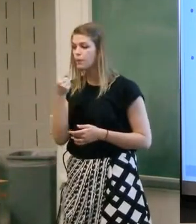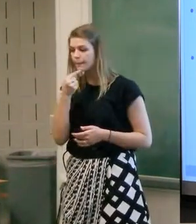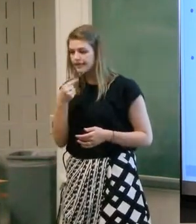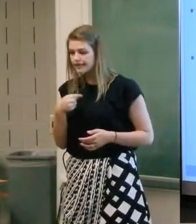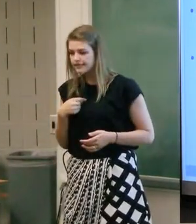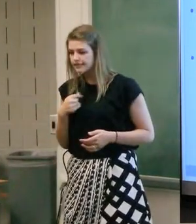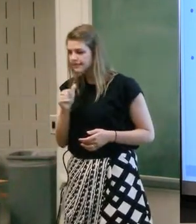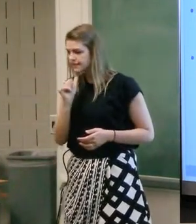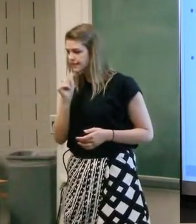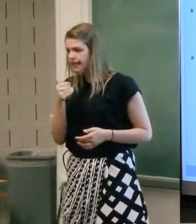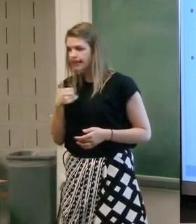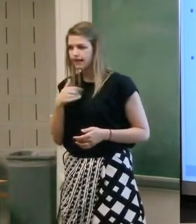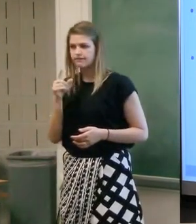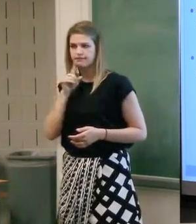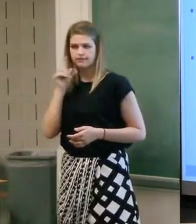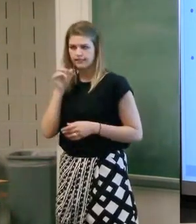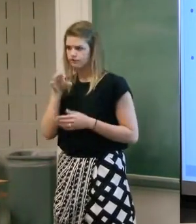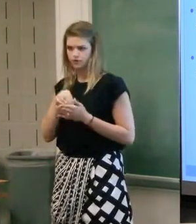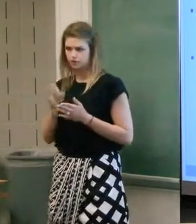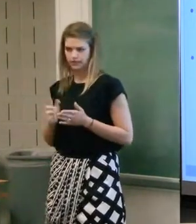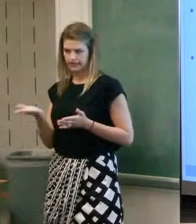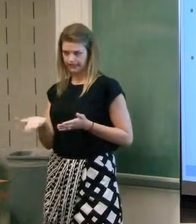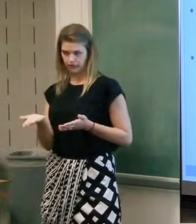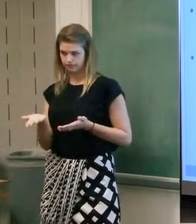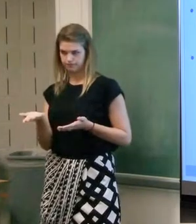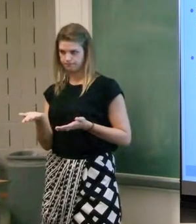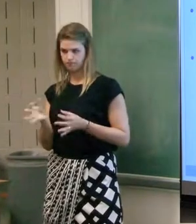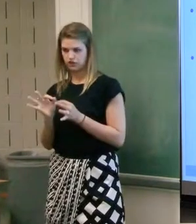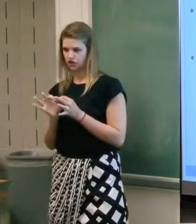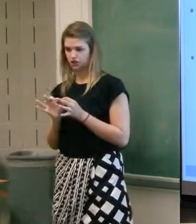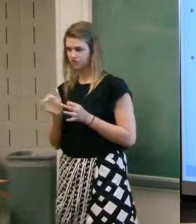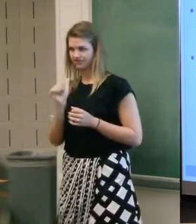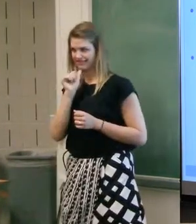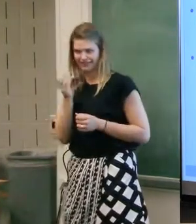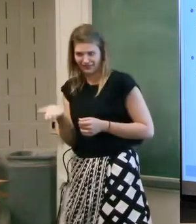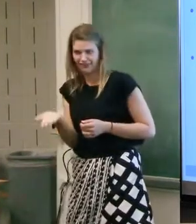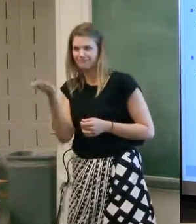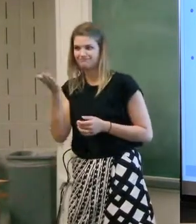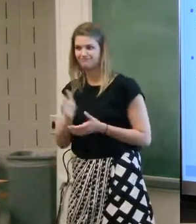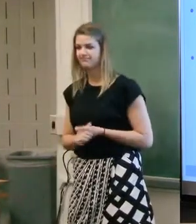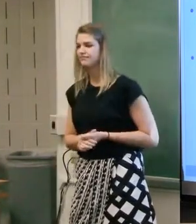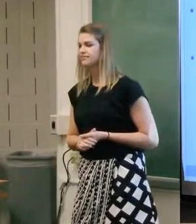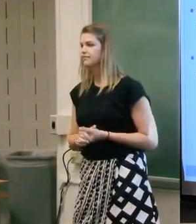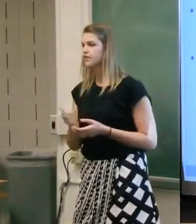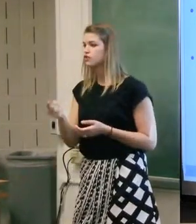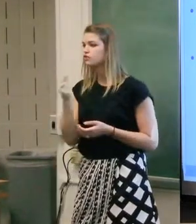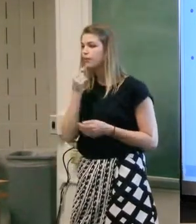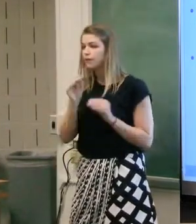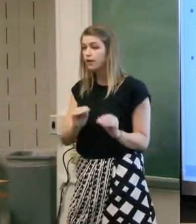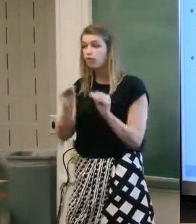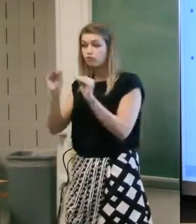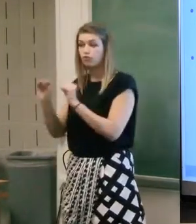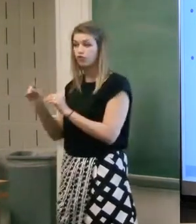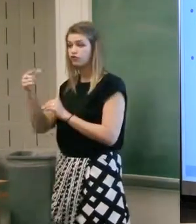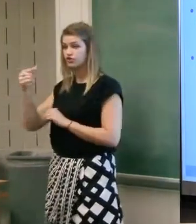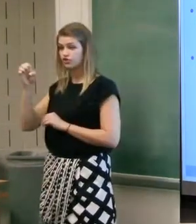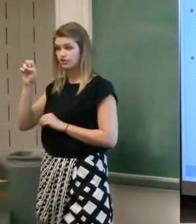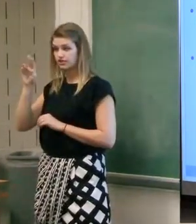me that the deaf student was no longer there. And obviously the interpreter wasn't there either. They told me that she had moved to